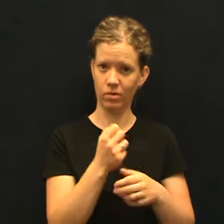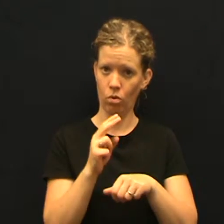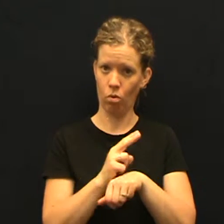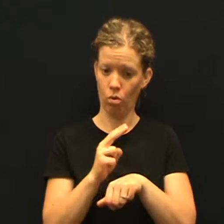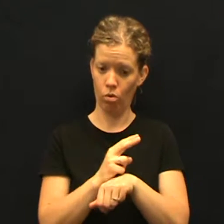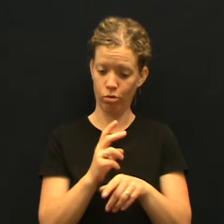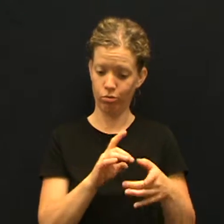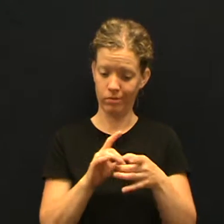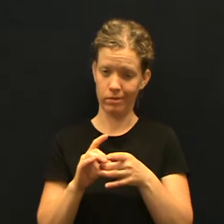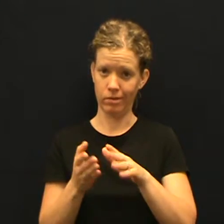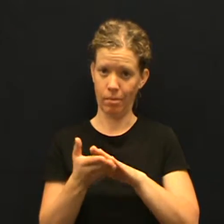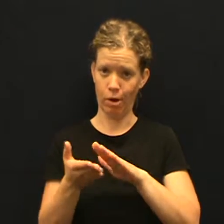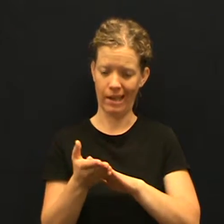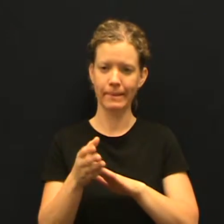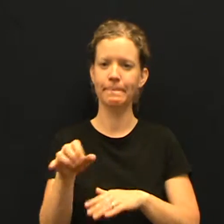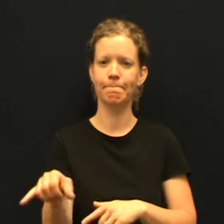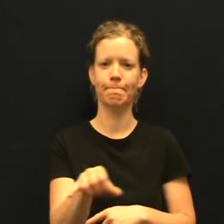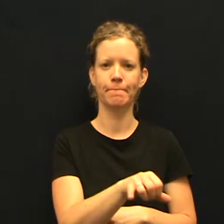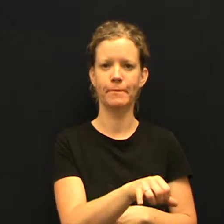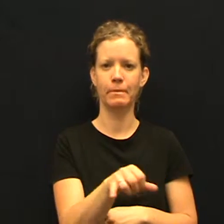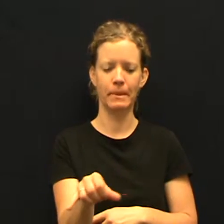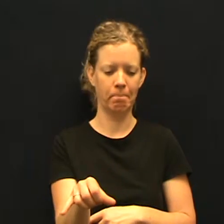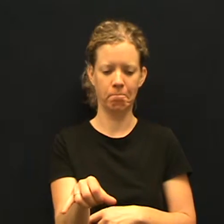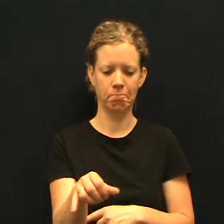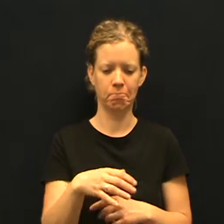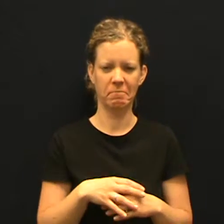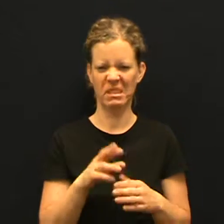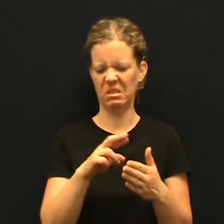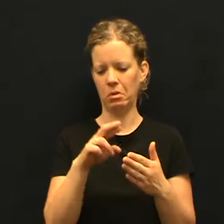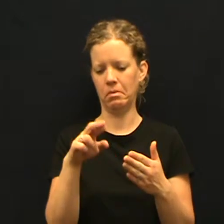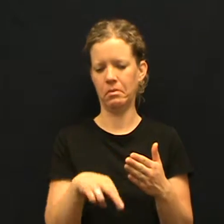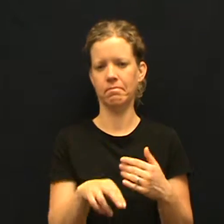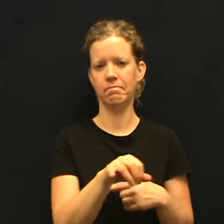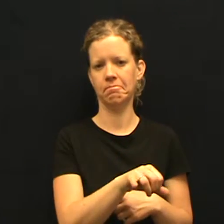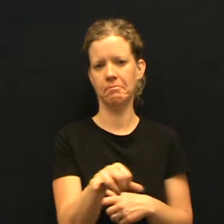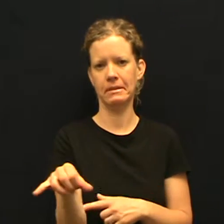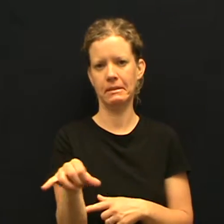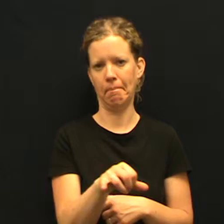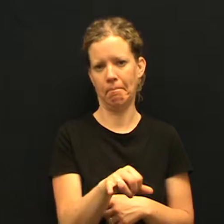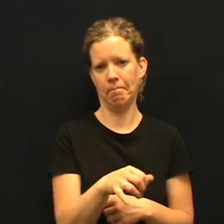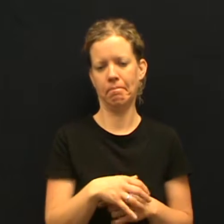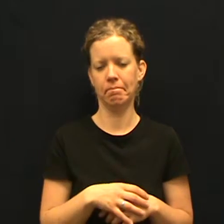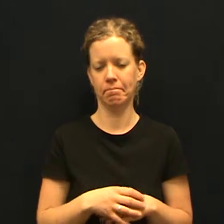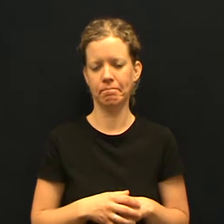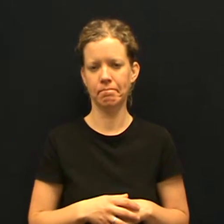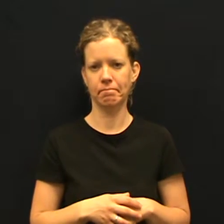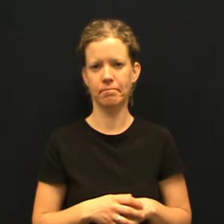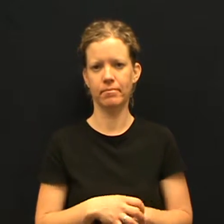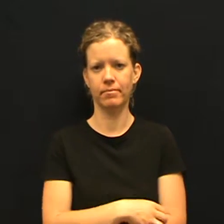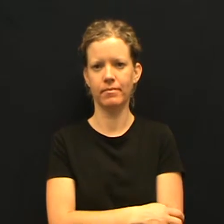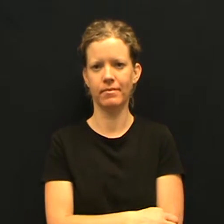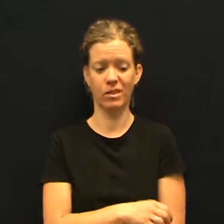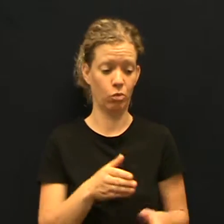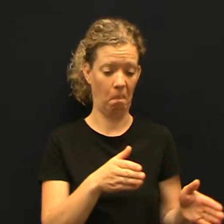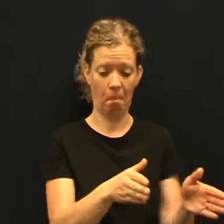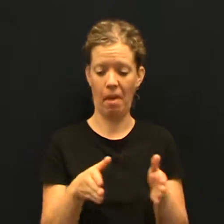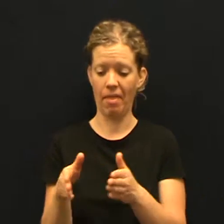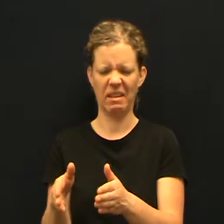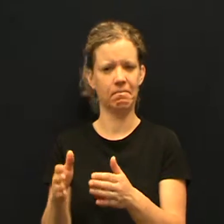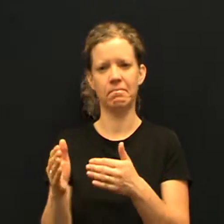be the same. So there's no difference in the result of the direct or indirect method. It's just in the way it's reported